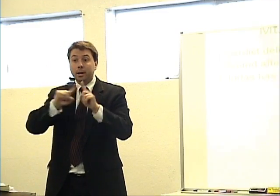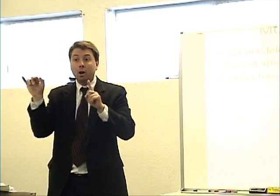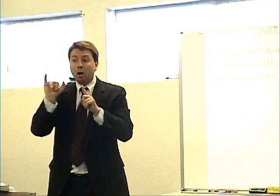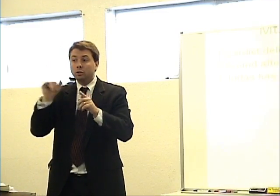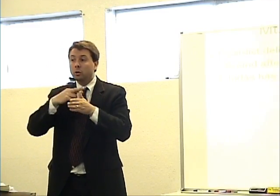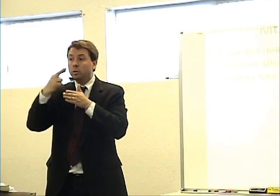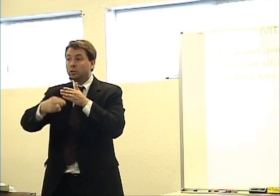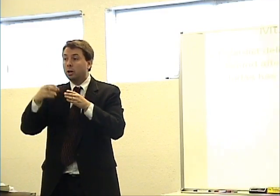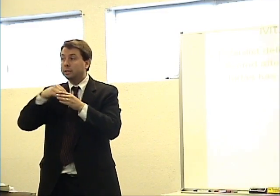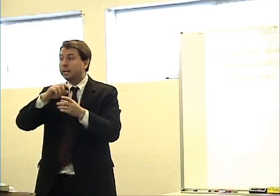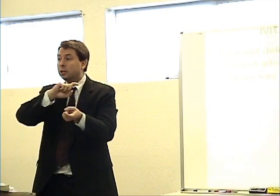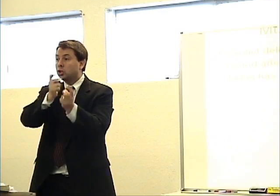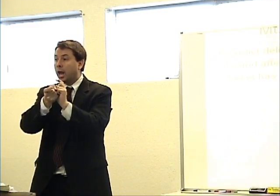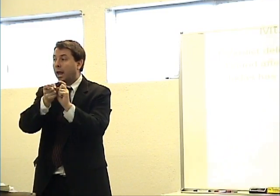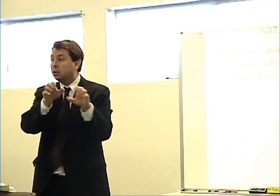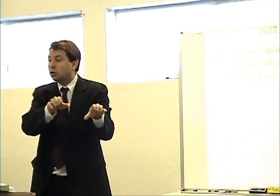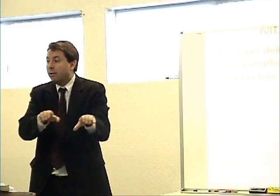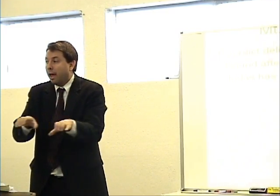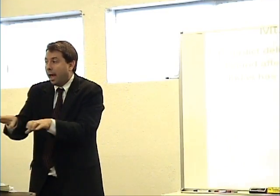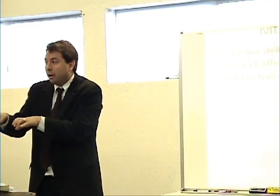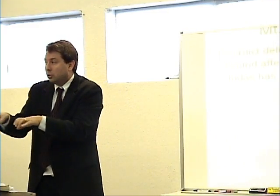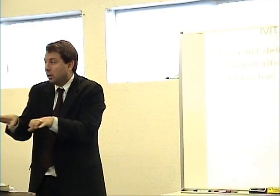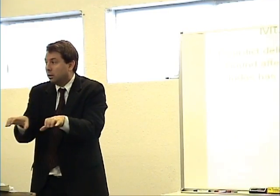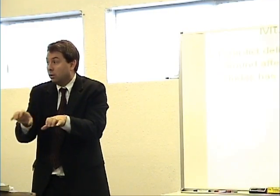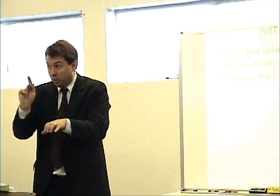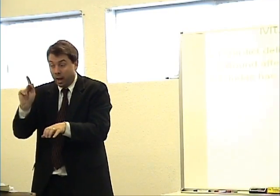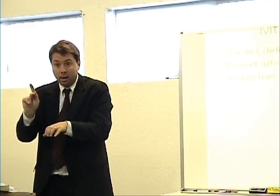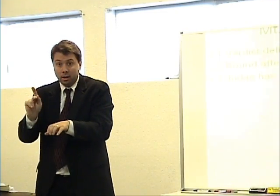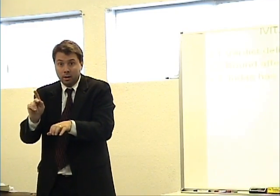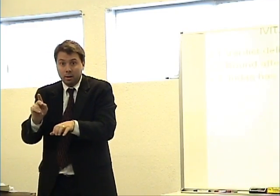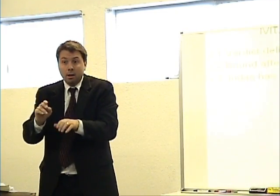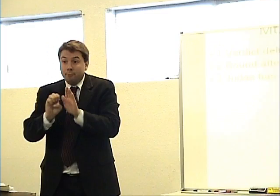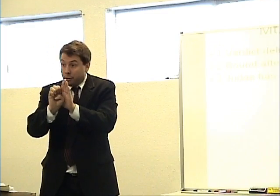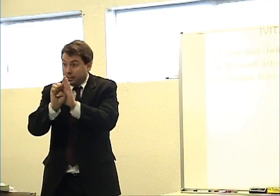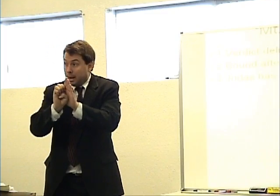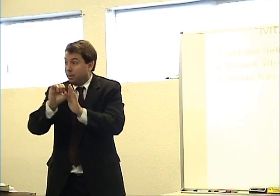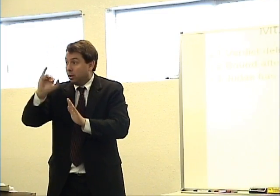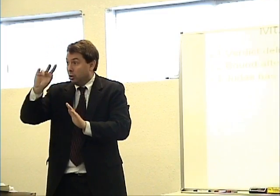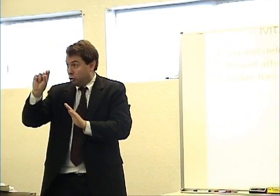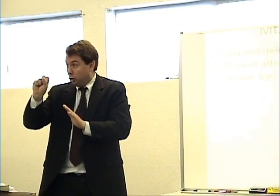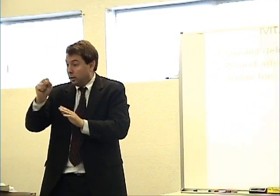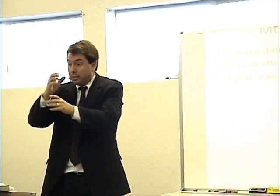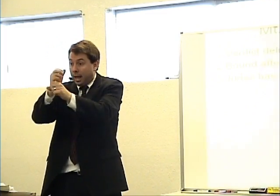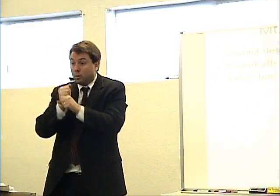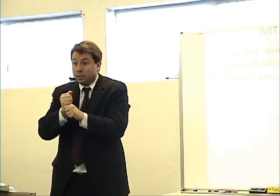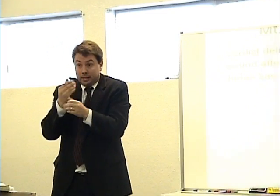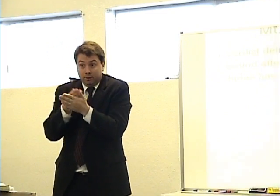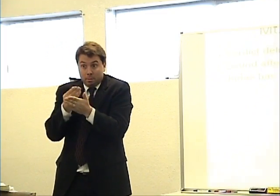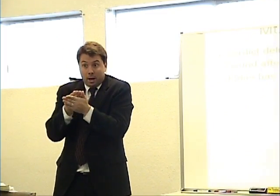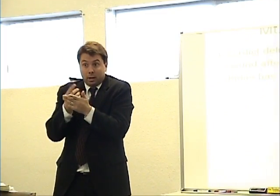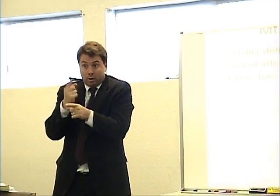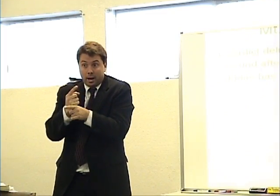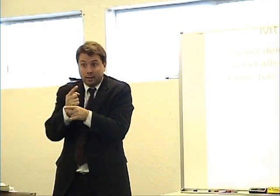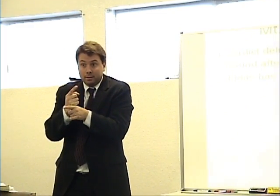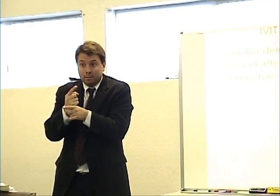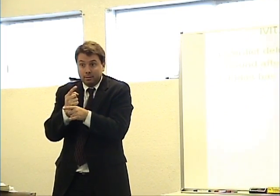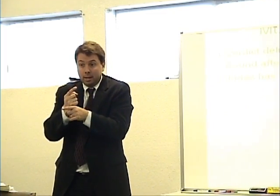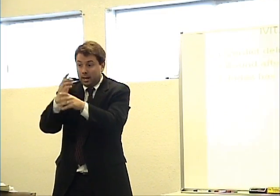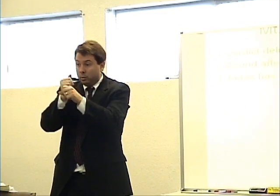it also results in a change of action, okay? For example, Judas had received the money, right? He